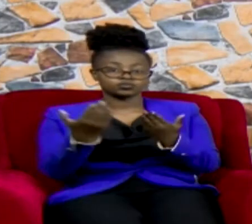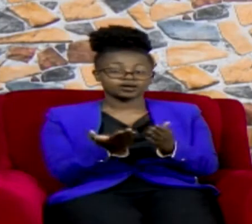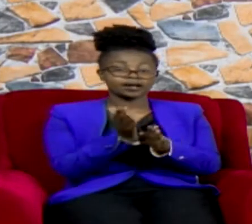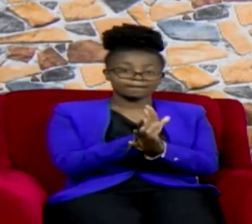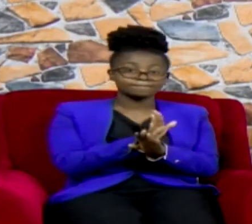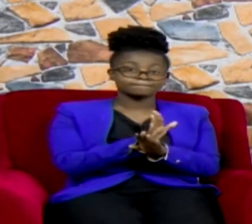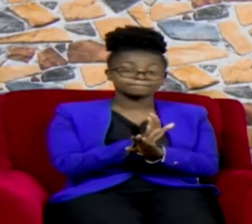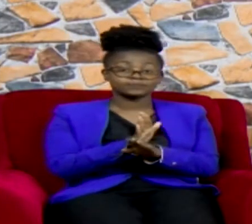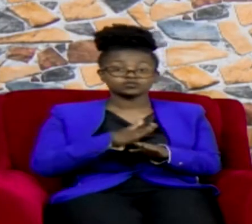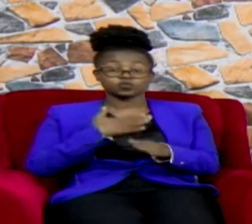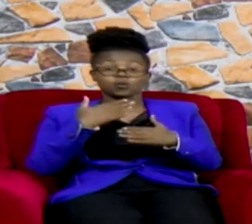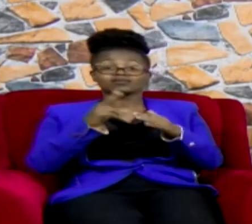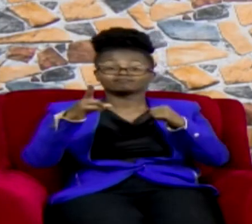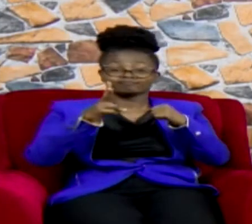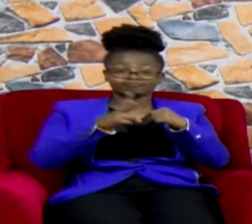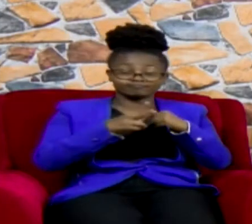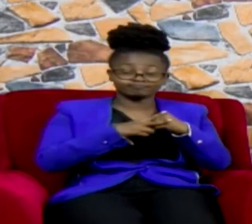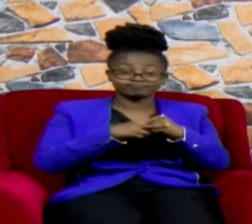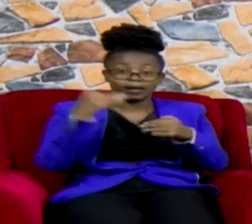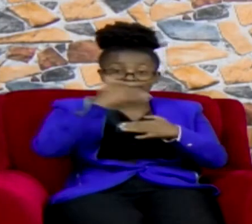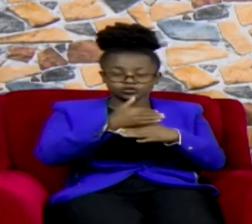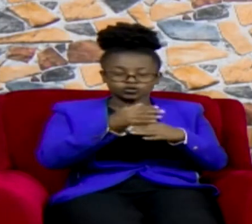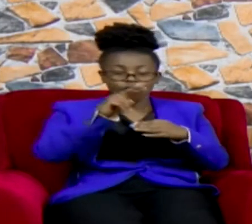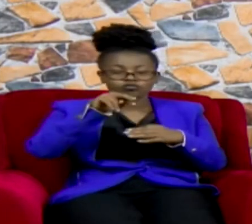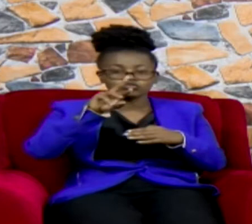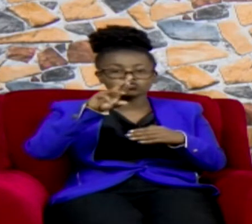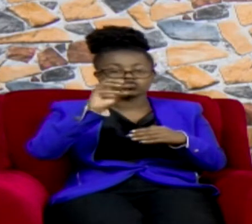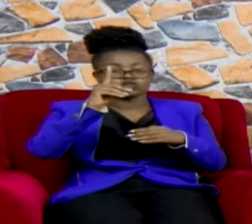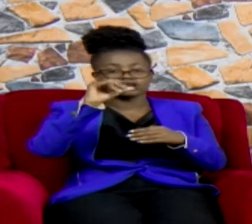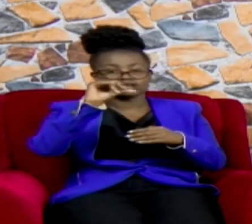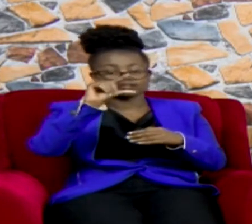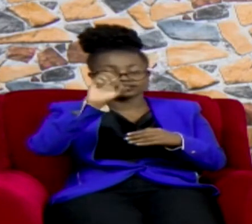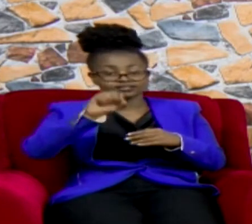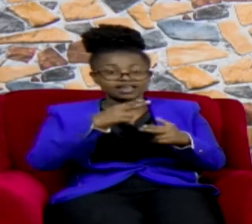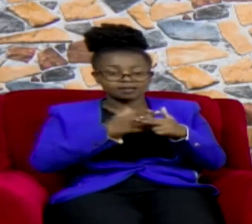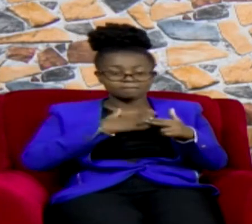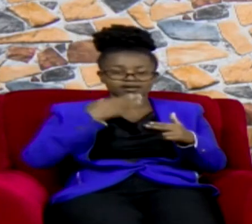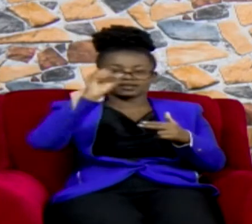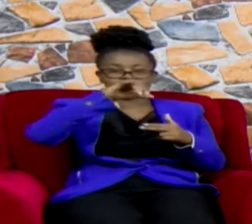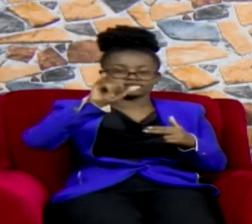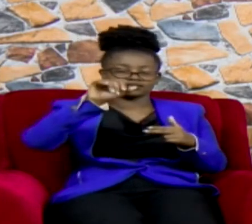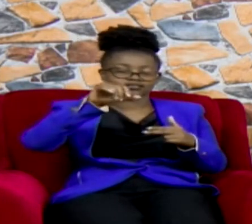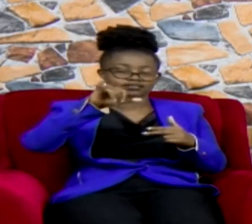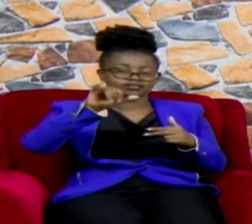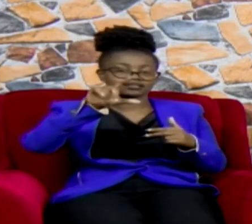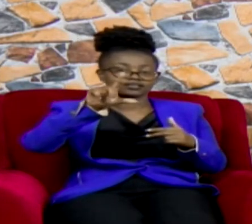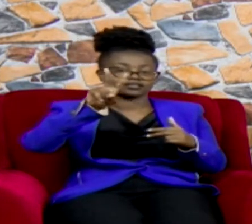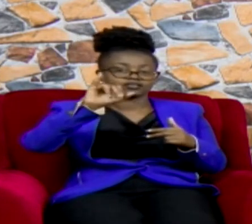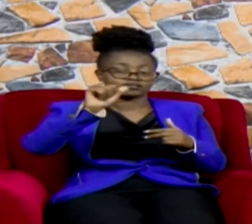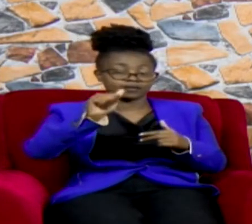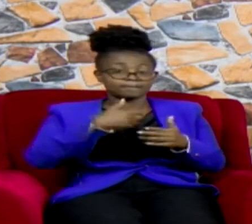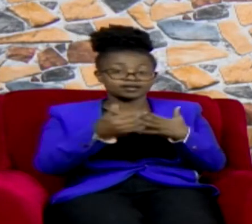Welcome back to our 7th episode of Neuro Digest here on Science TV. I'm your host, Sylvia Moramo Chabo, for those who are joining